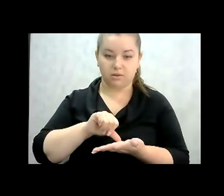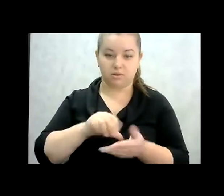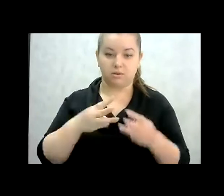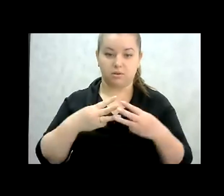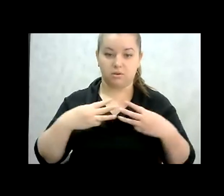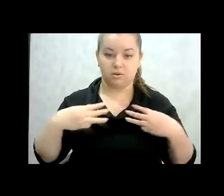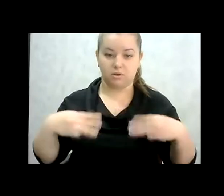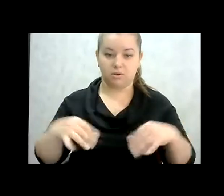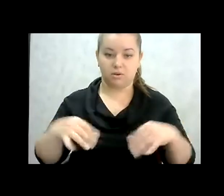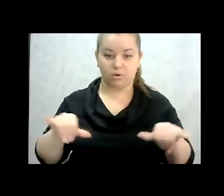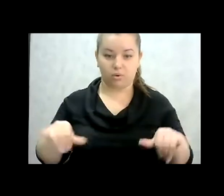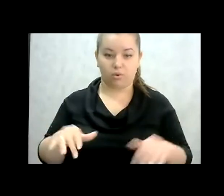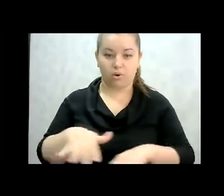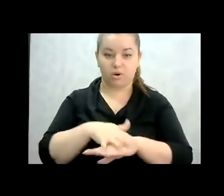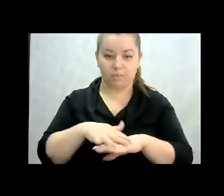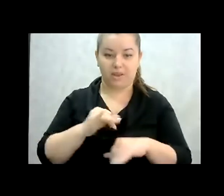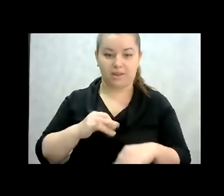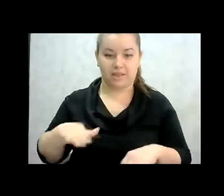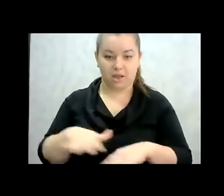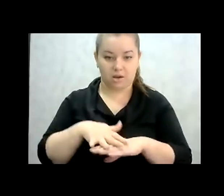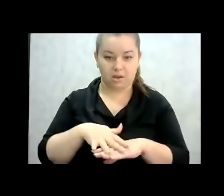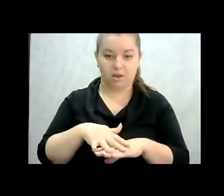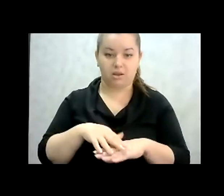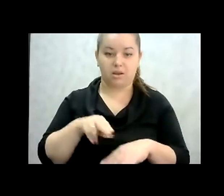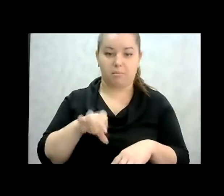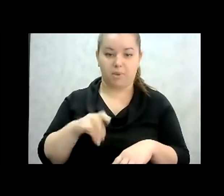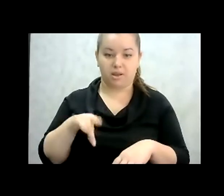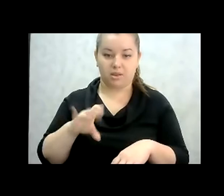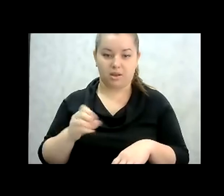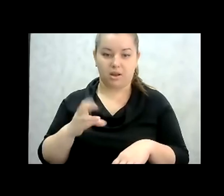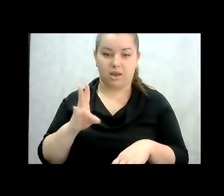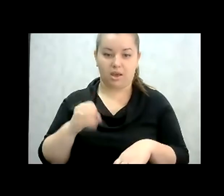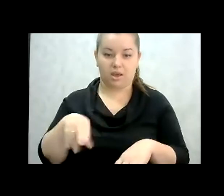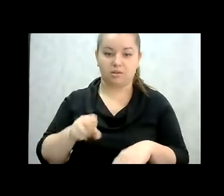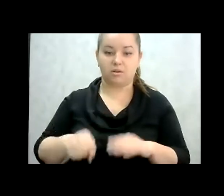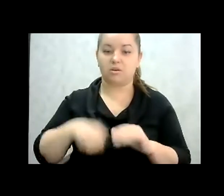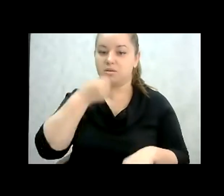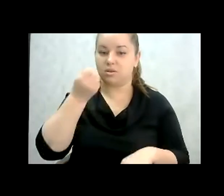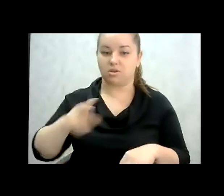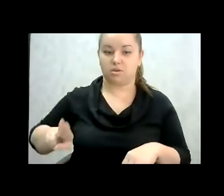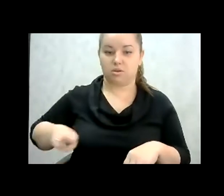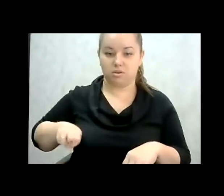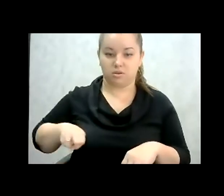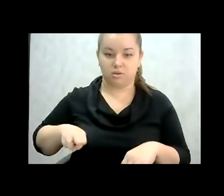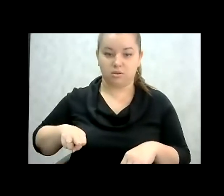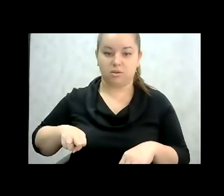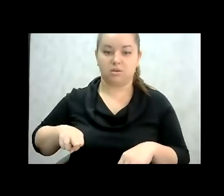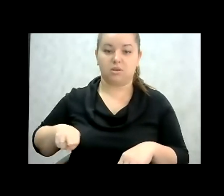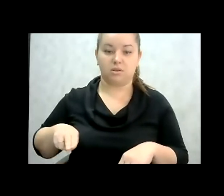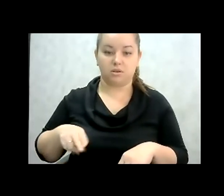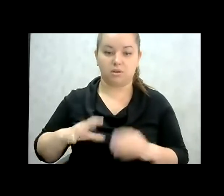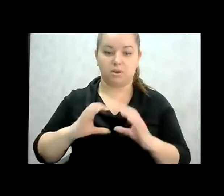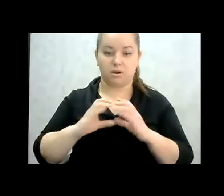Peter Urban, who's the Senior County Director of IFES Ukraine and Senior Global Election Advisor of